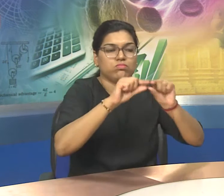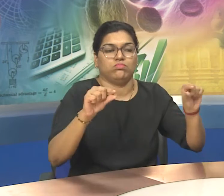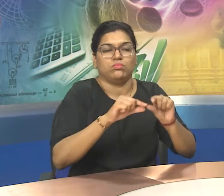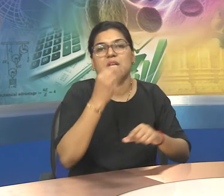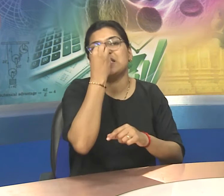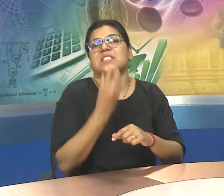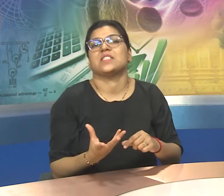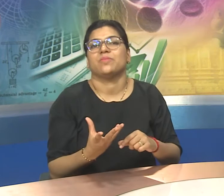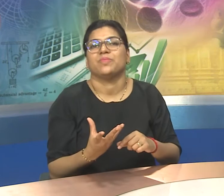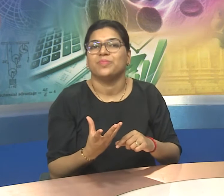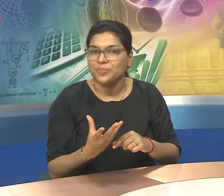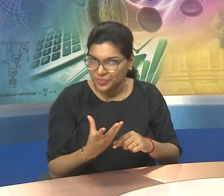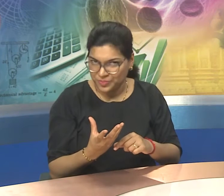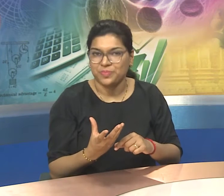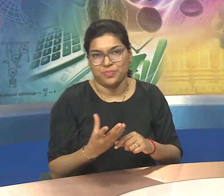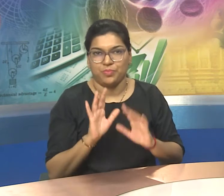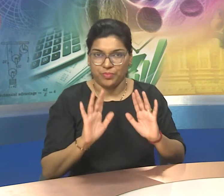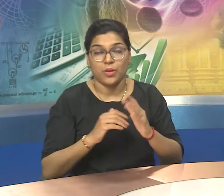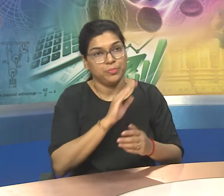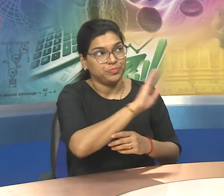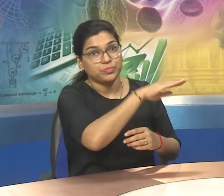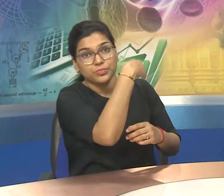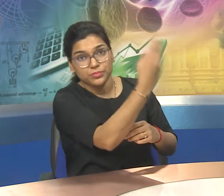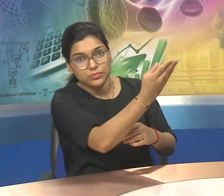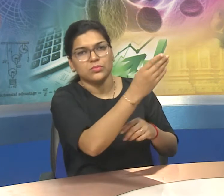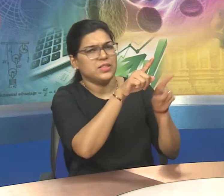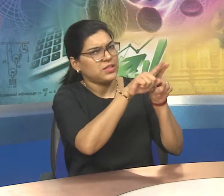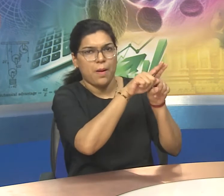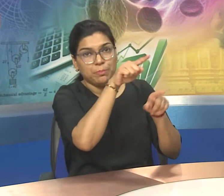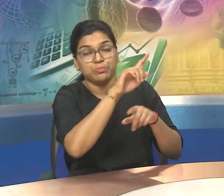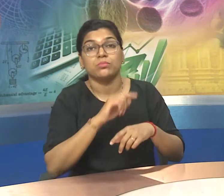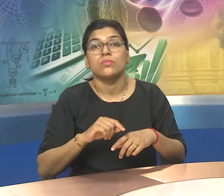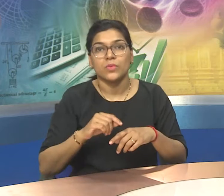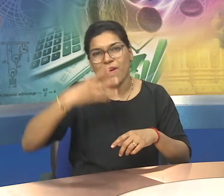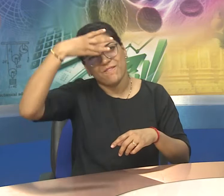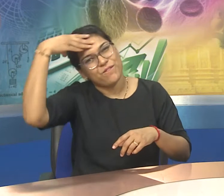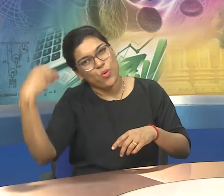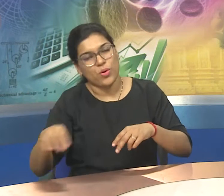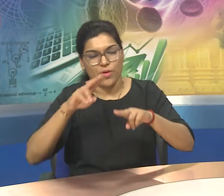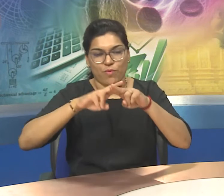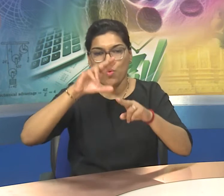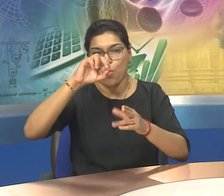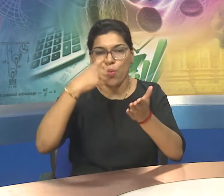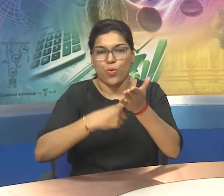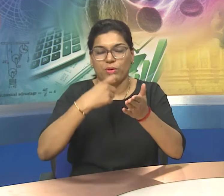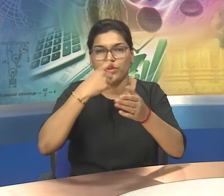and find lots of verbs. Now, see on the second table, the